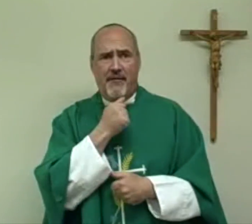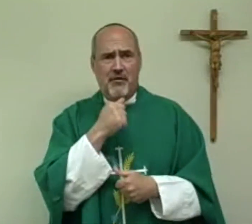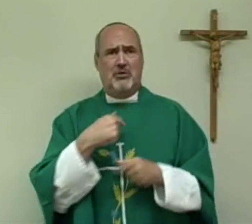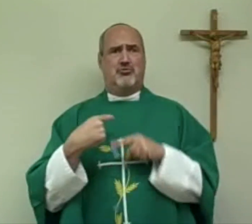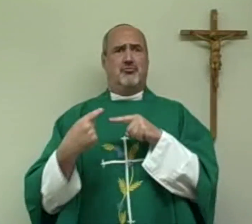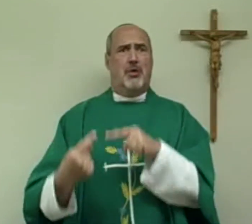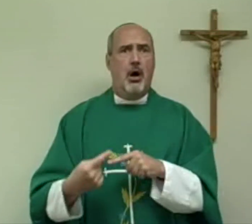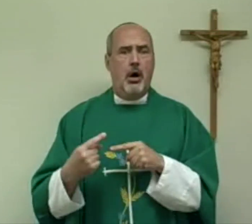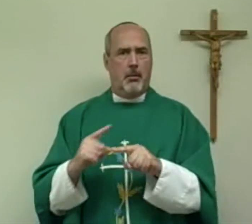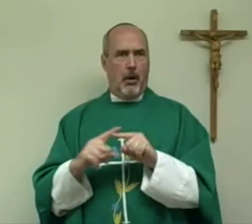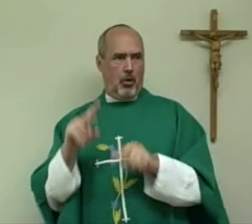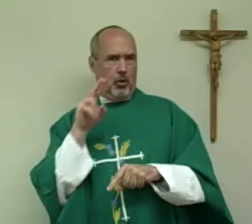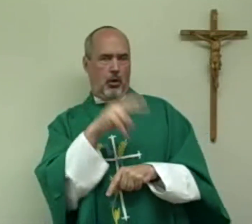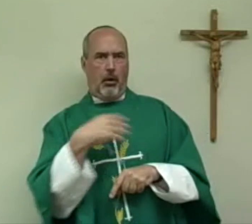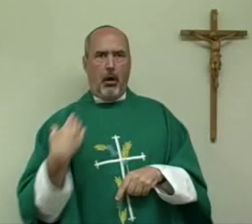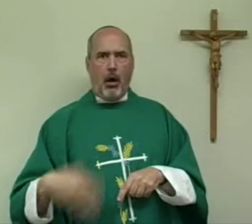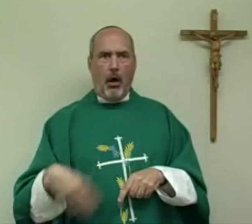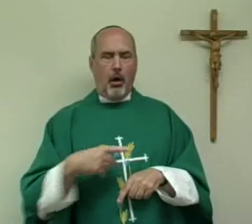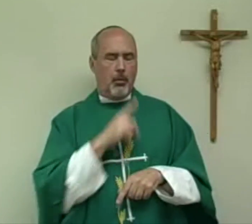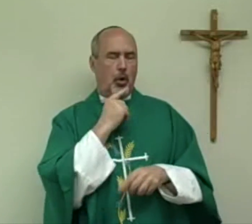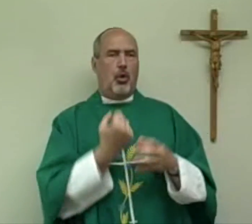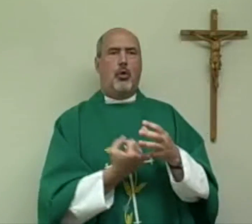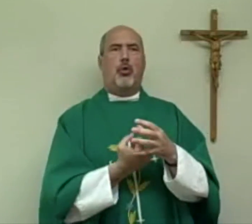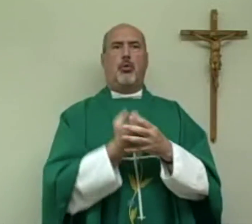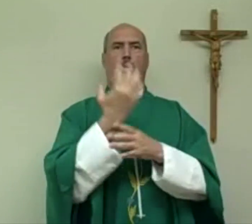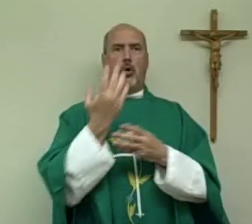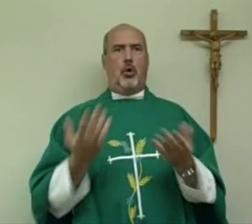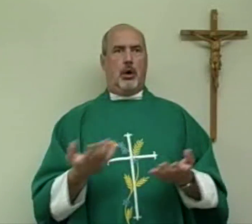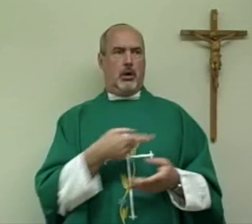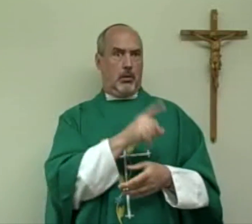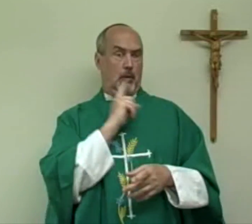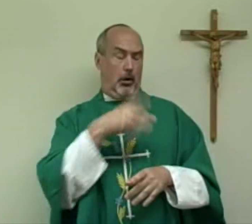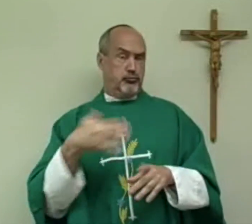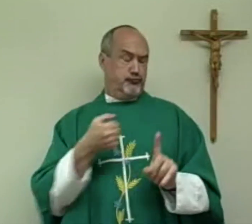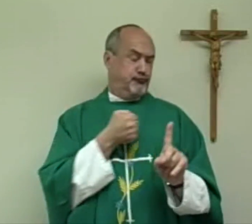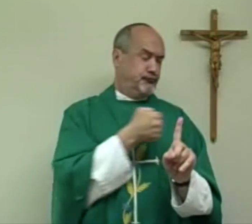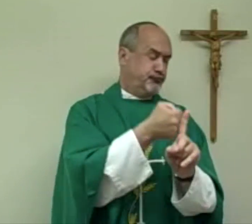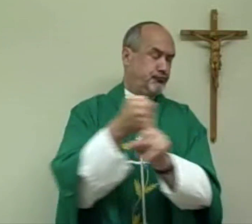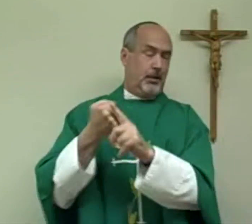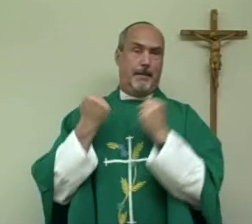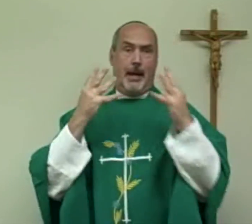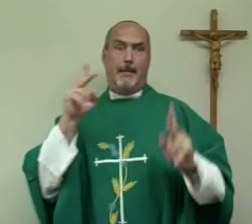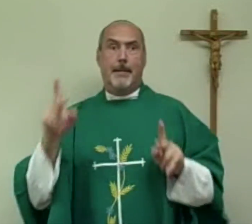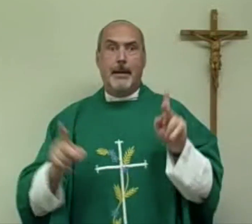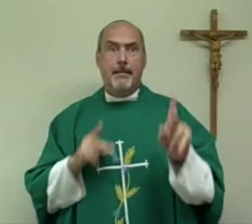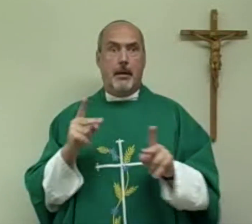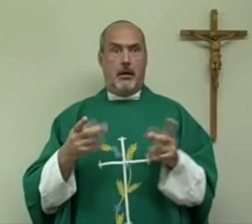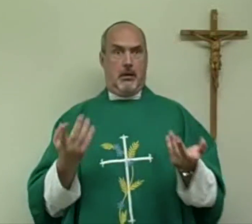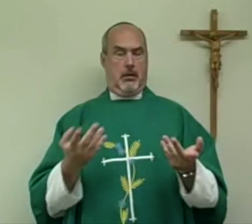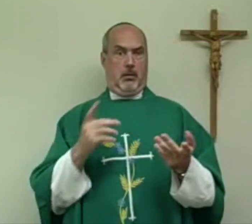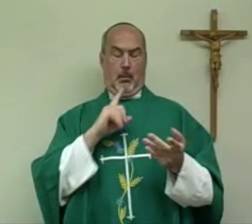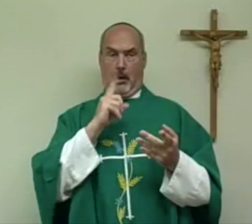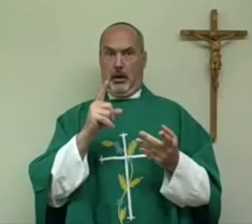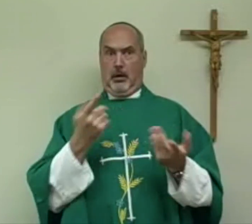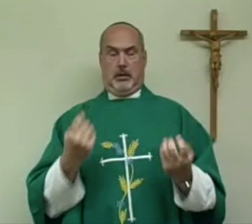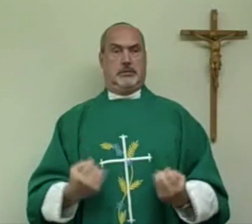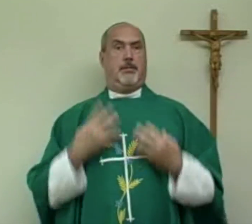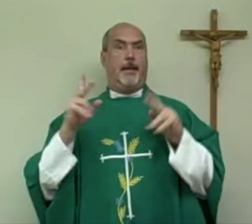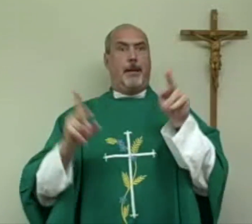though he went through a lot of challenges and suffered, he grew and he impacted the lives of so